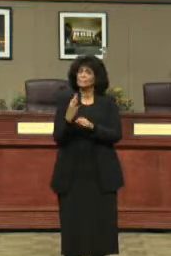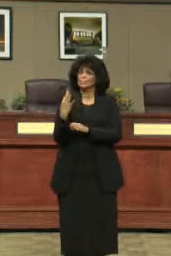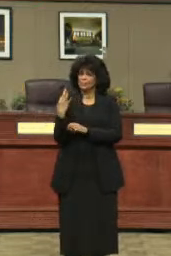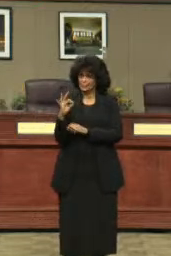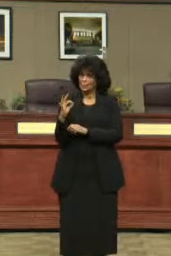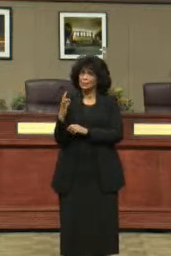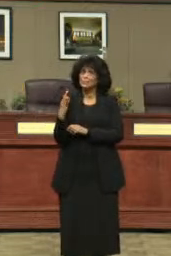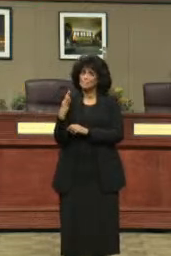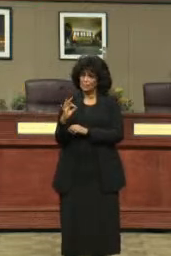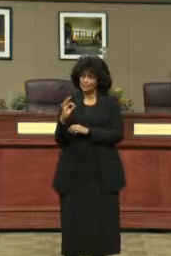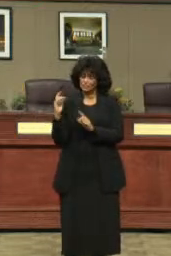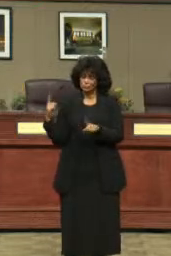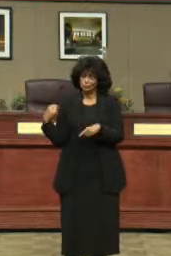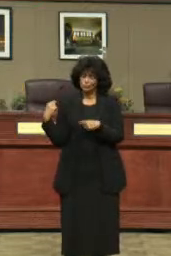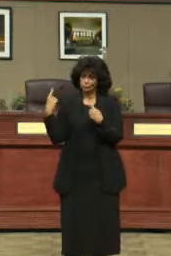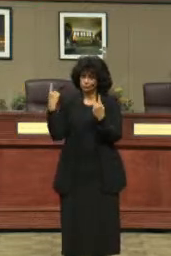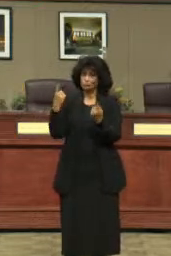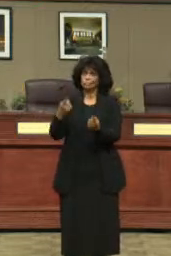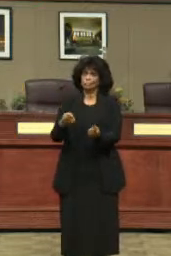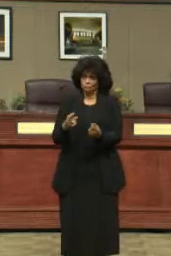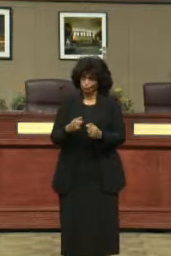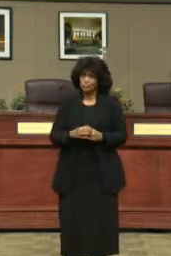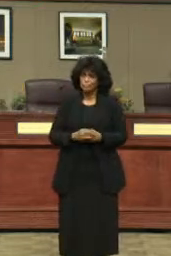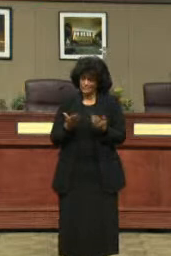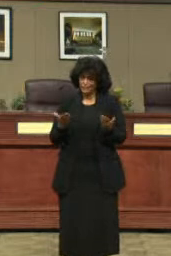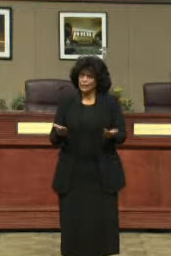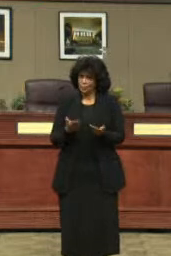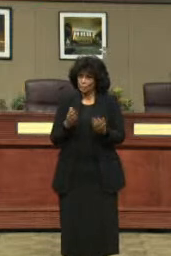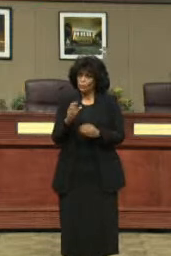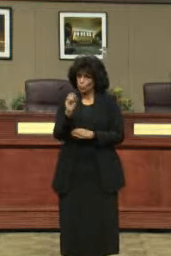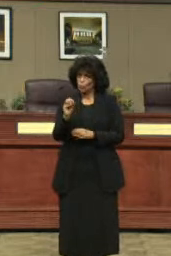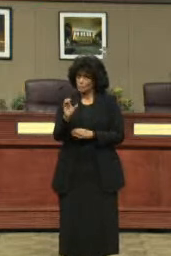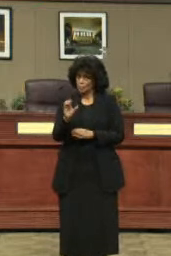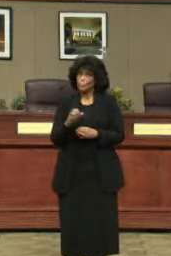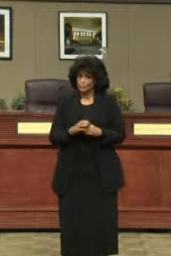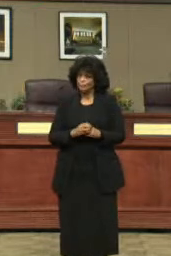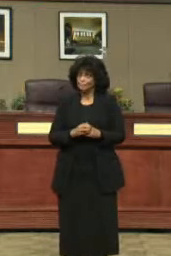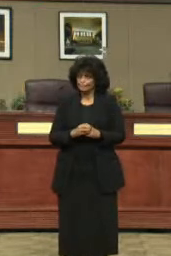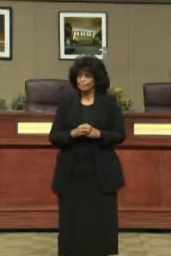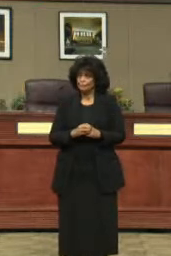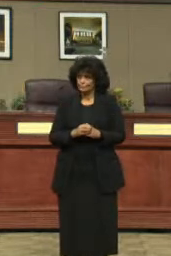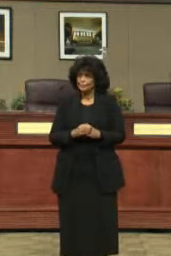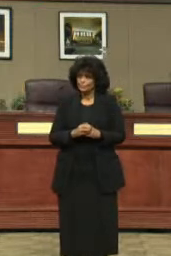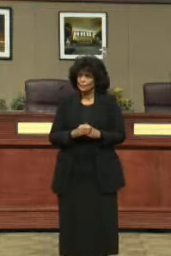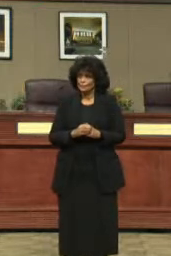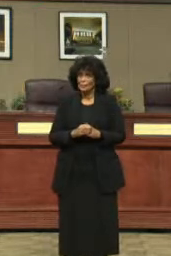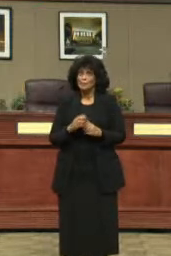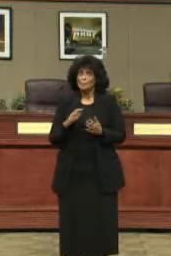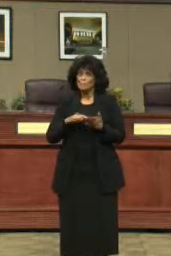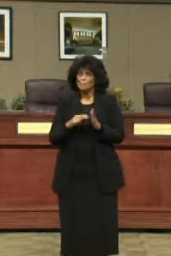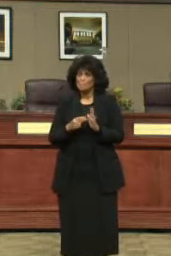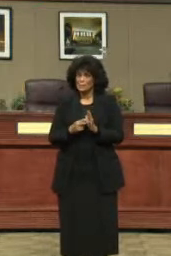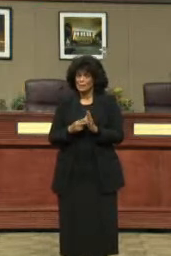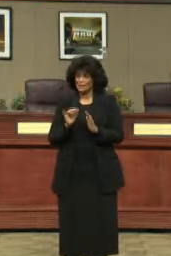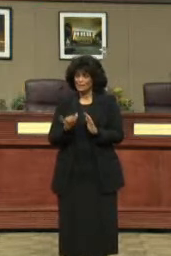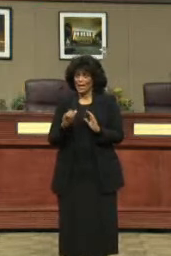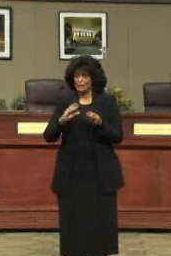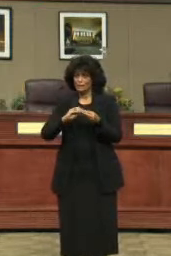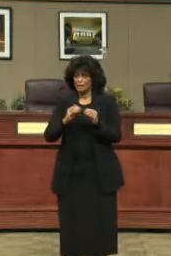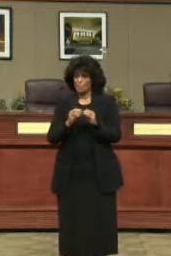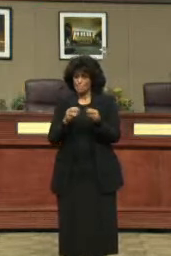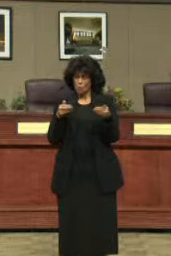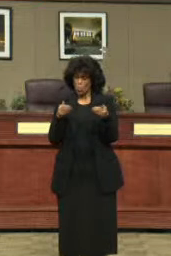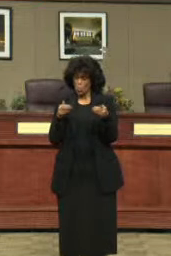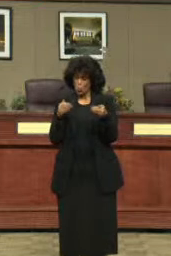COVID-19 individuals within Orange County. We are not far, therefore, from that